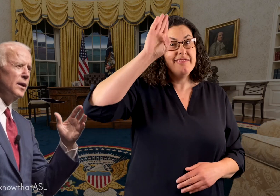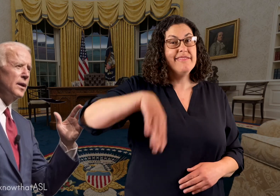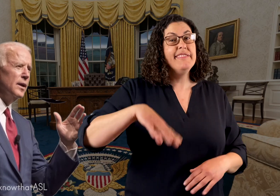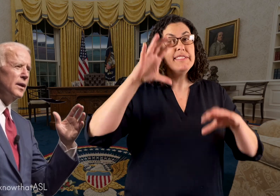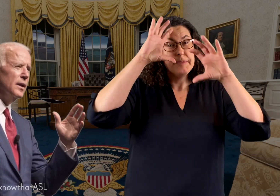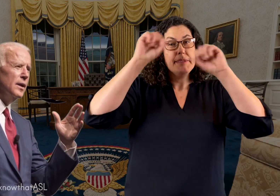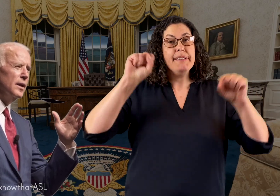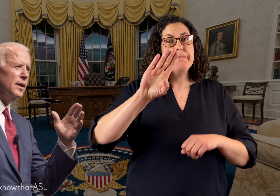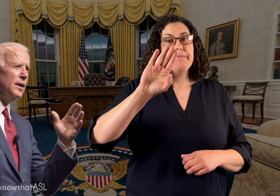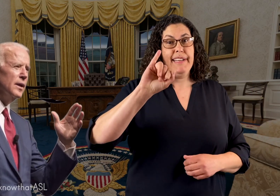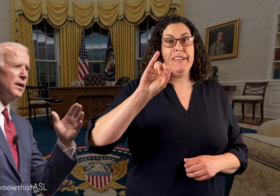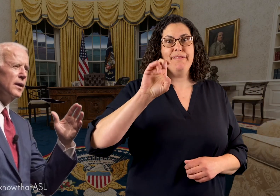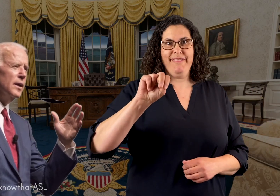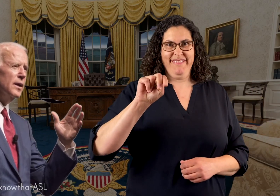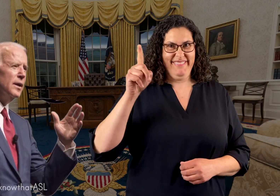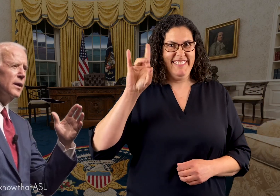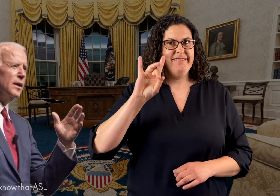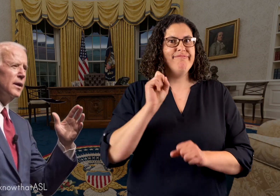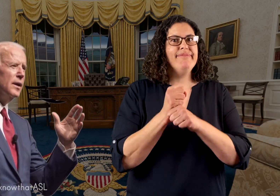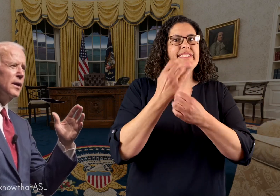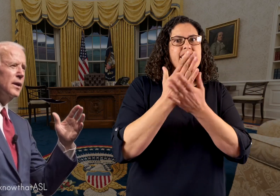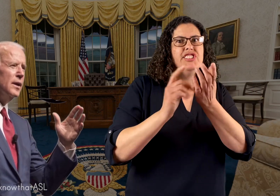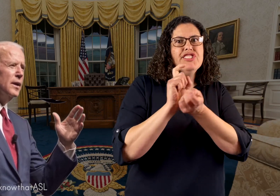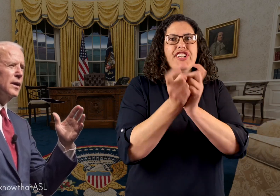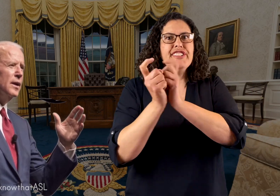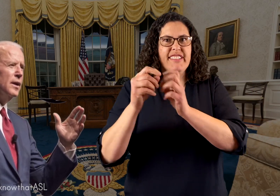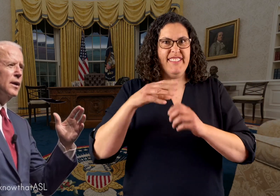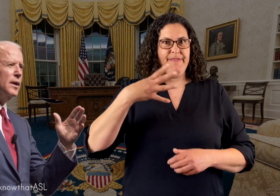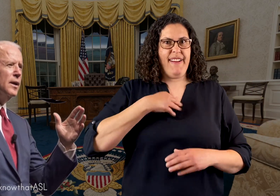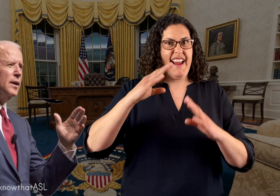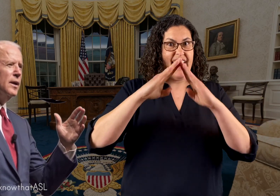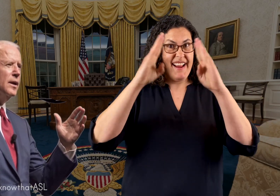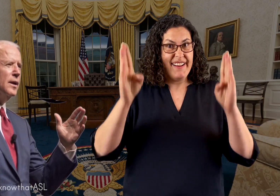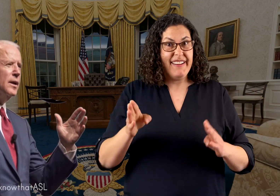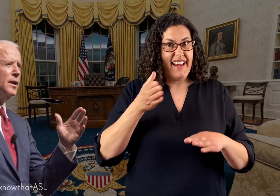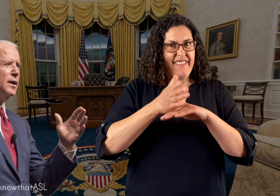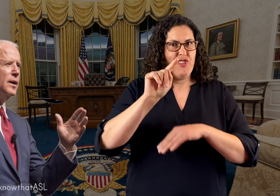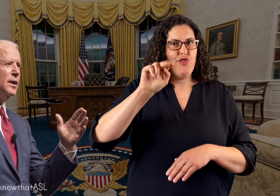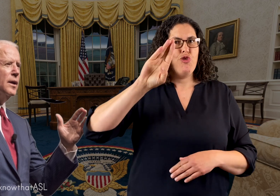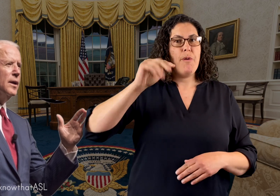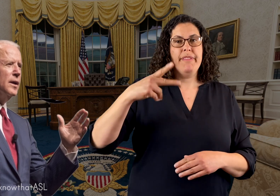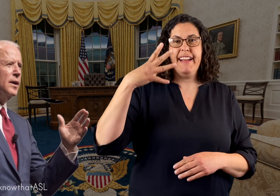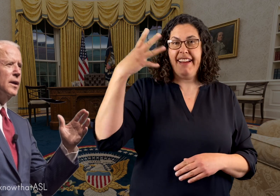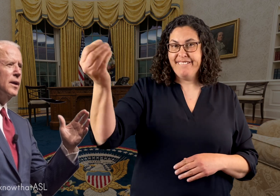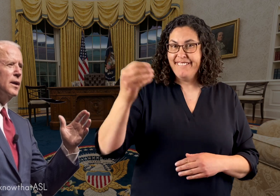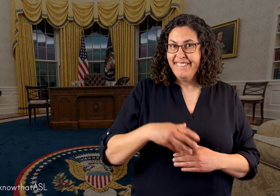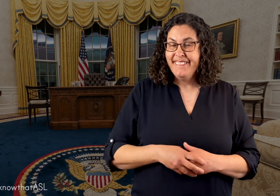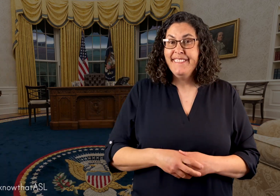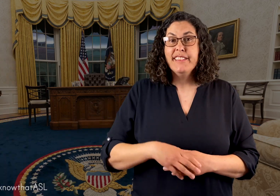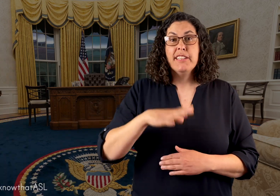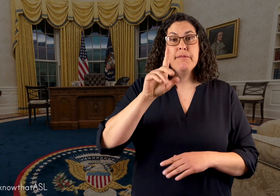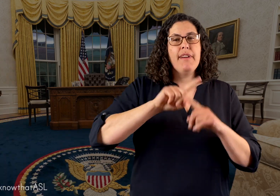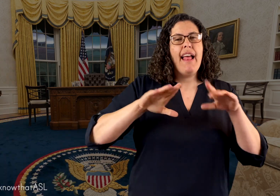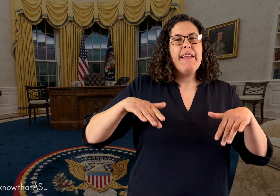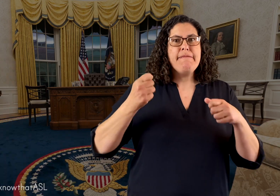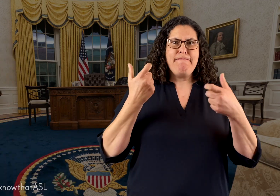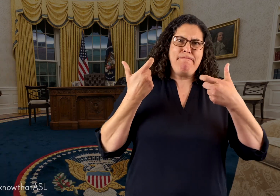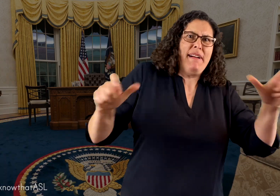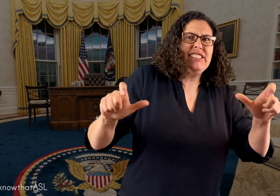Did you know that President Biden has made some changes to the White House already after Trump left? But he hasn't made any